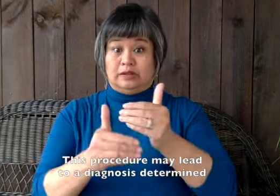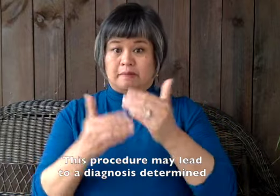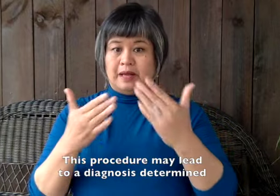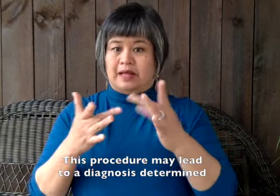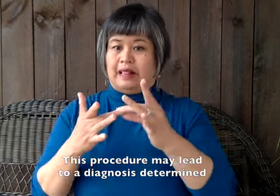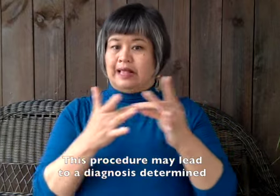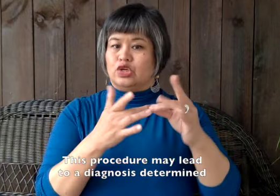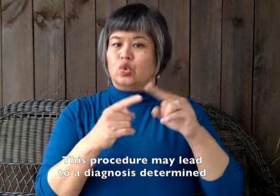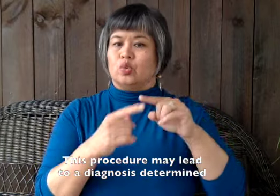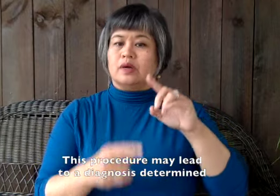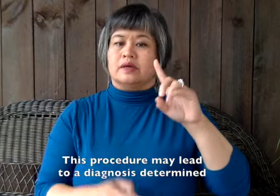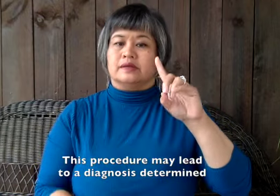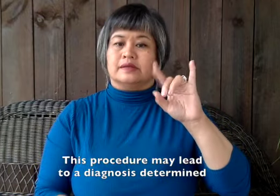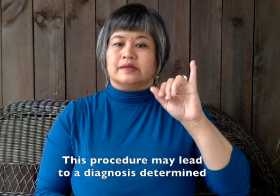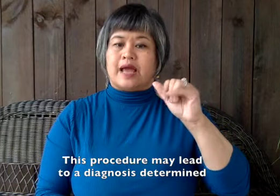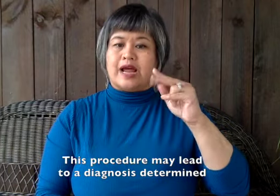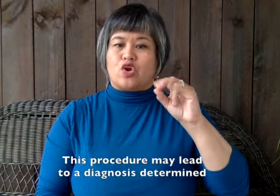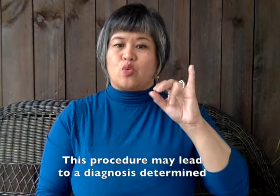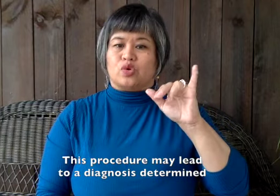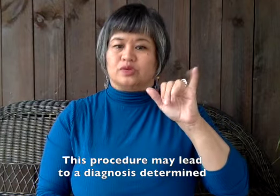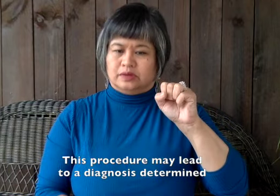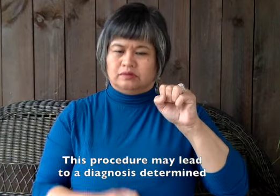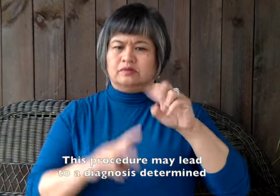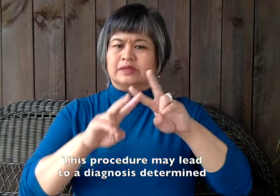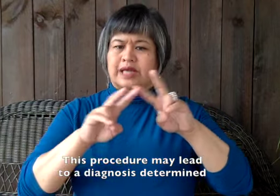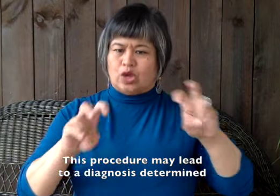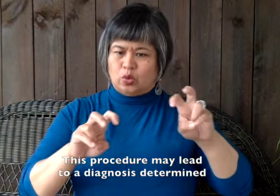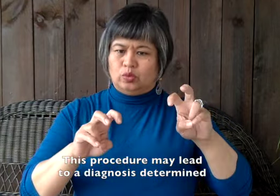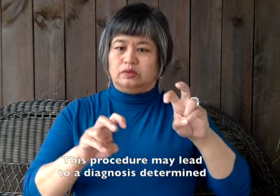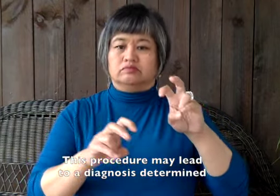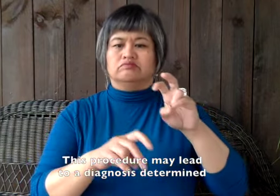This procedure may lead to a diagnosis determined